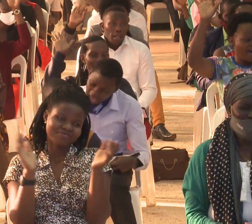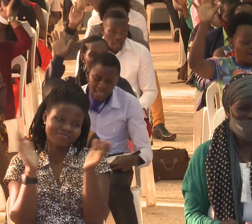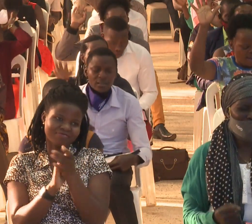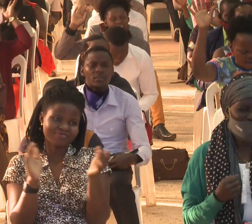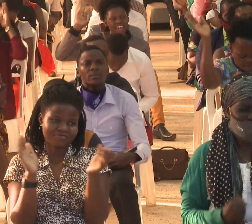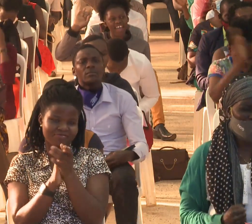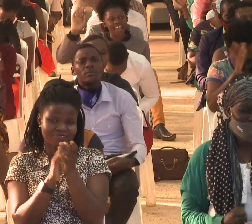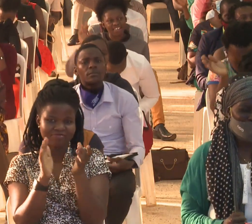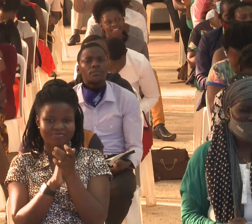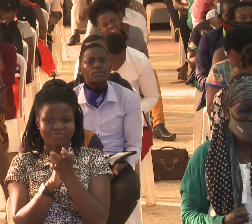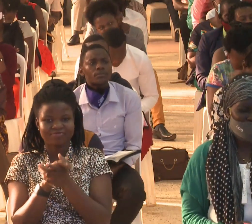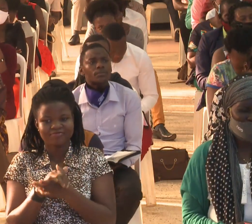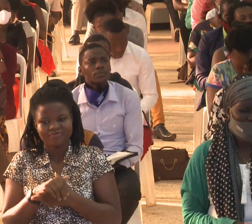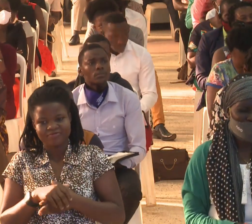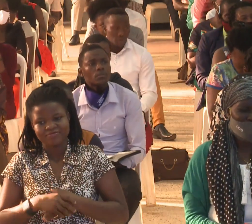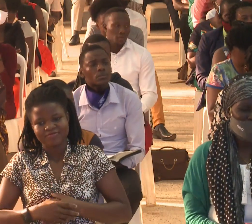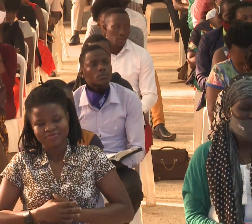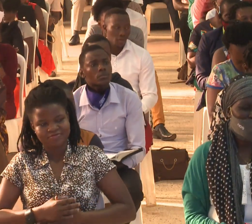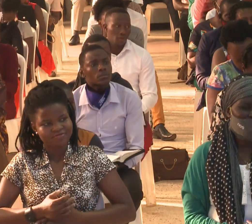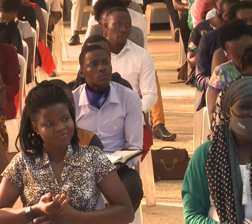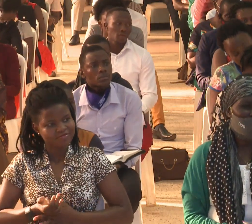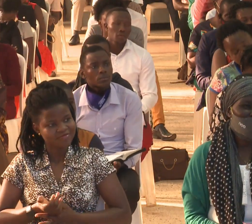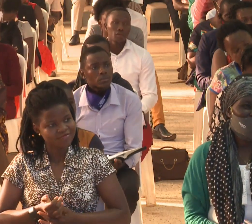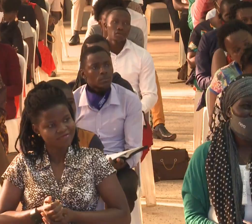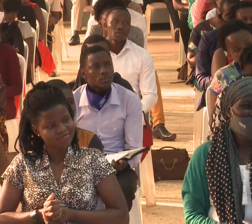the Lord makes well your sleep.